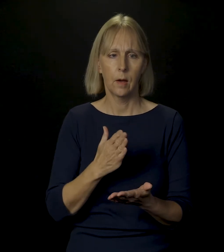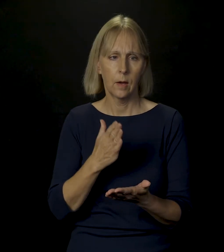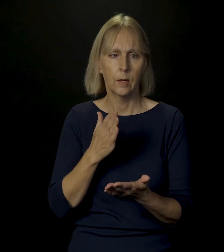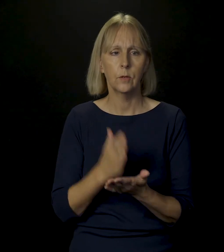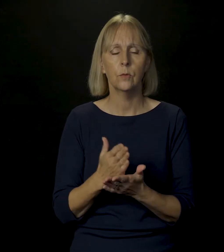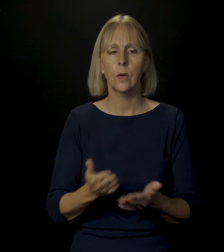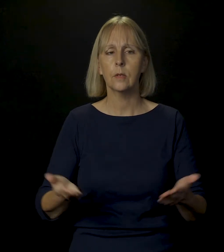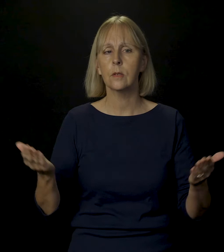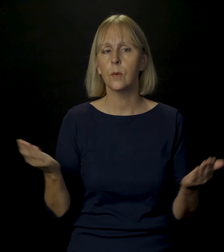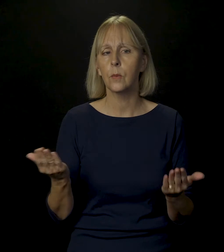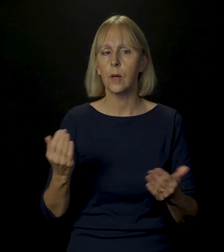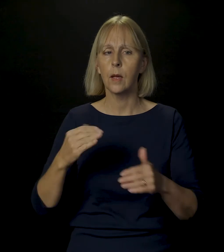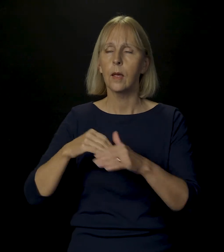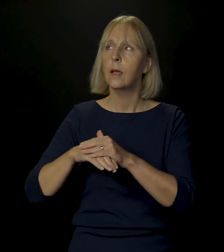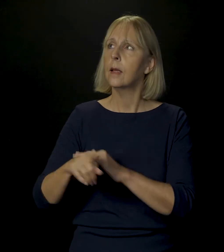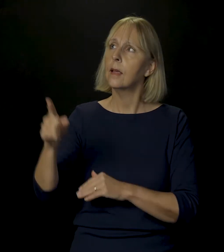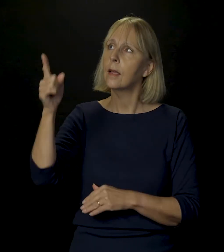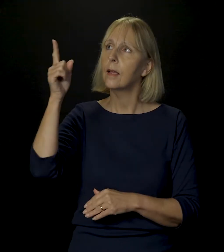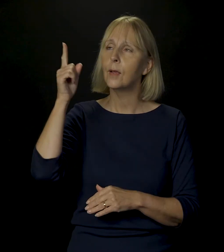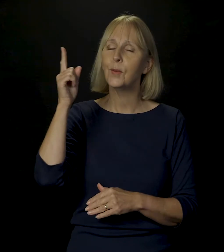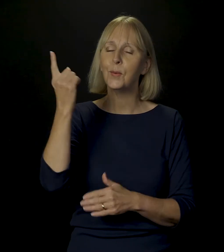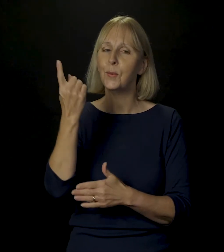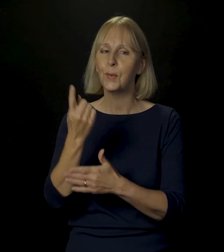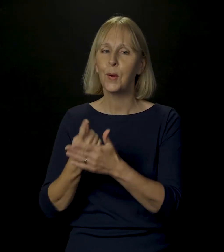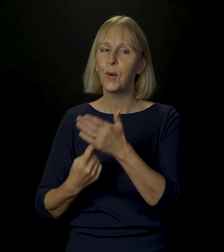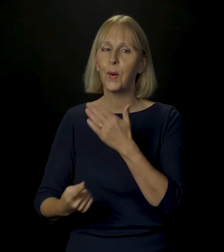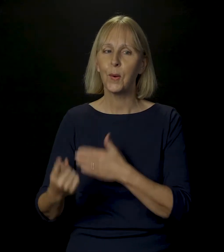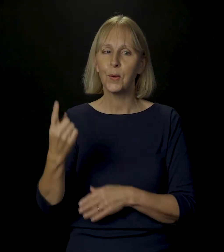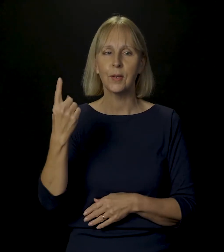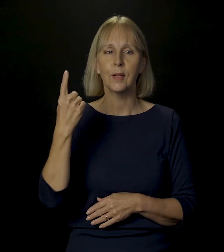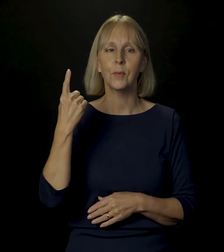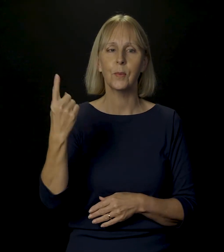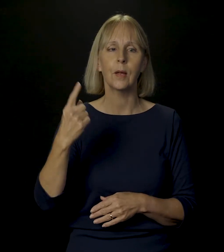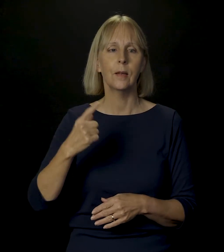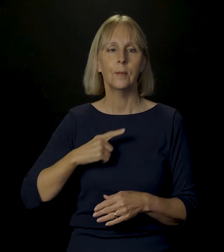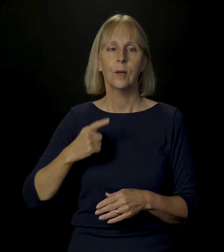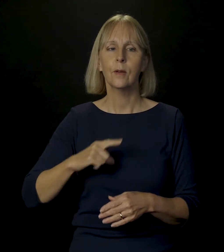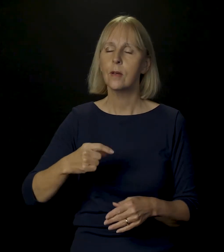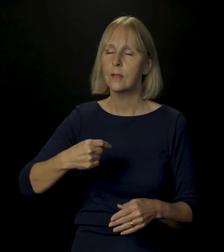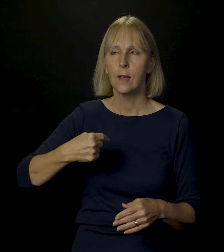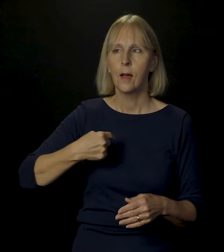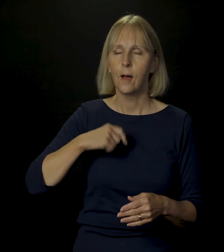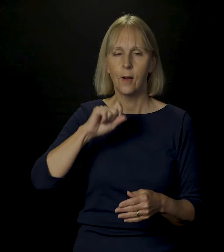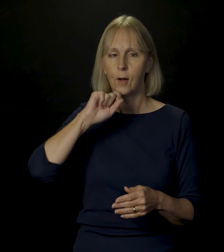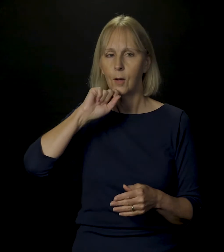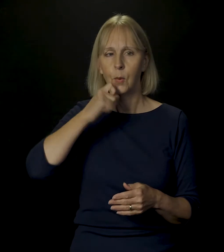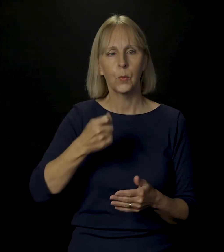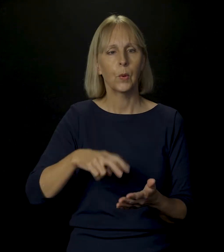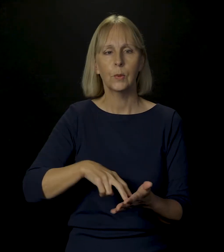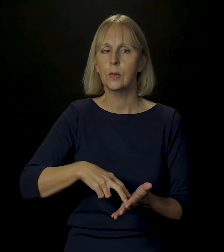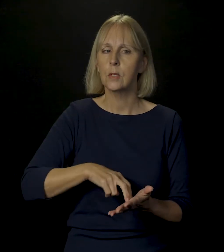And I Will Put My Chest In You Alone